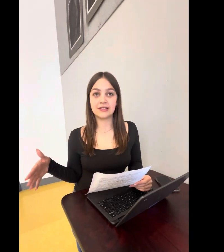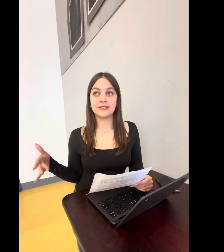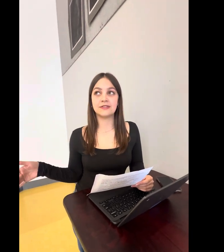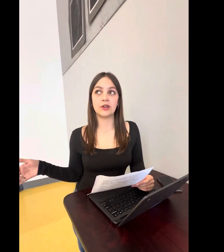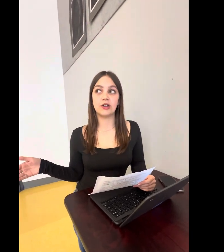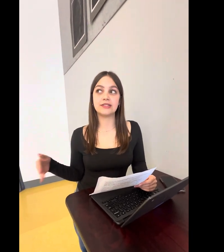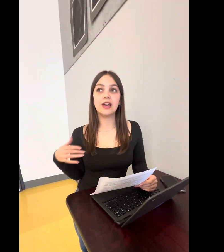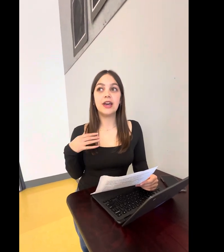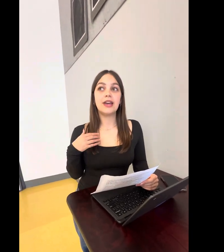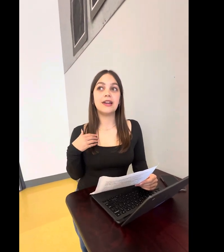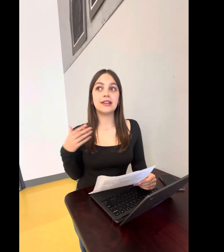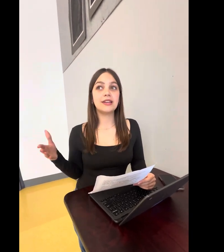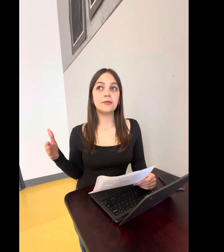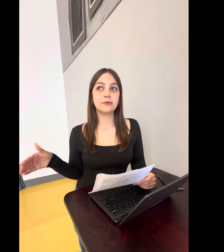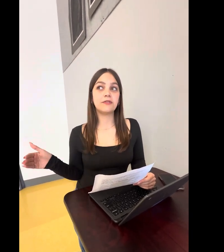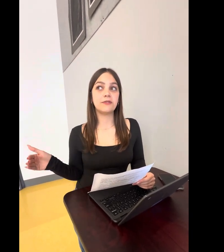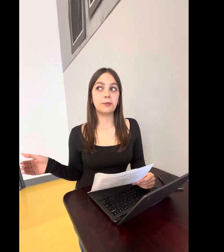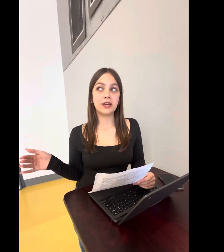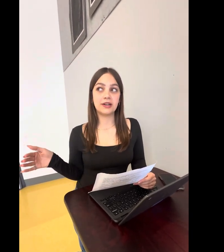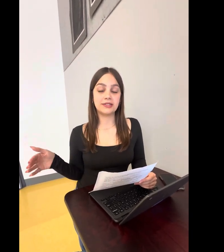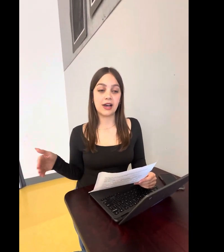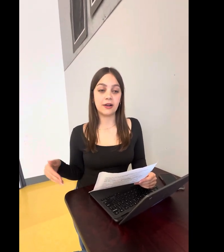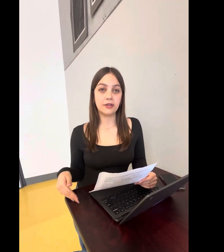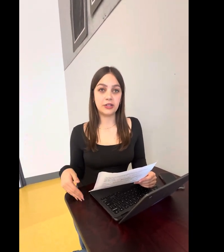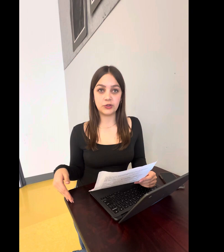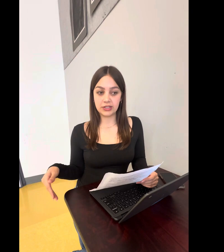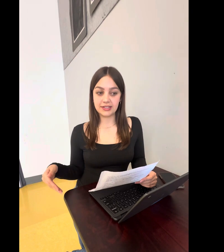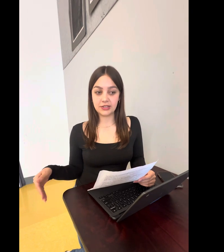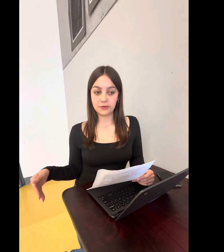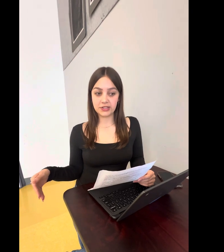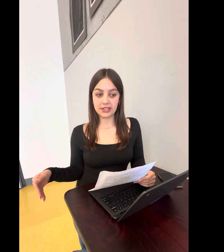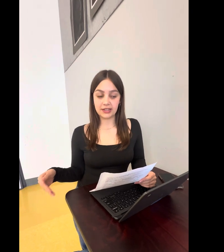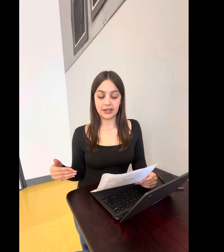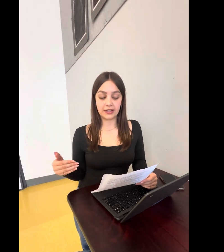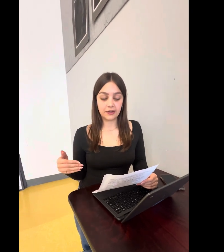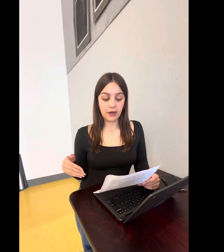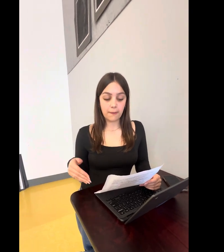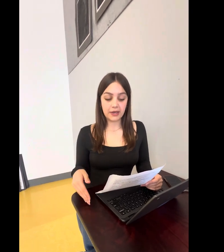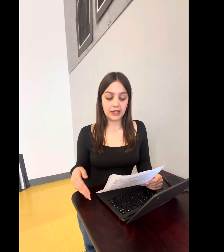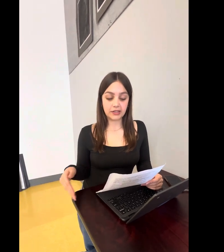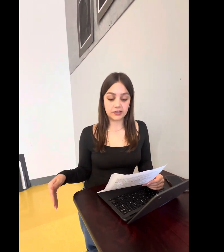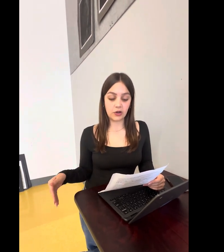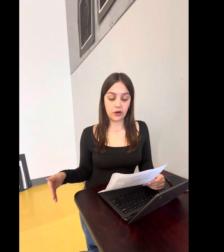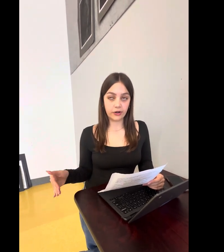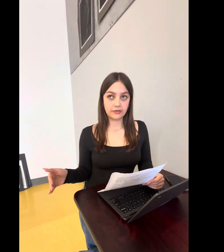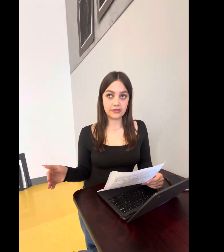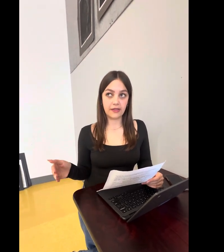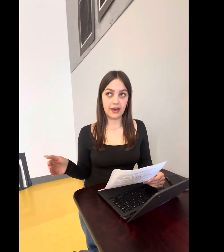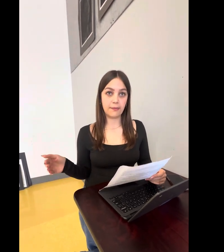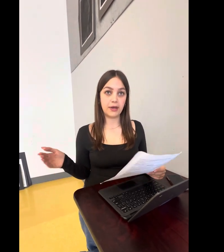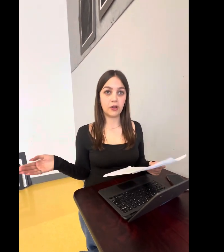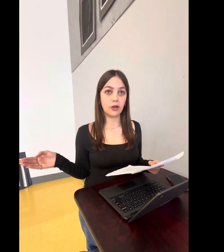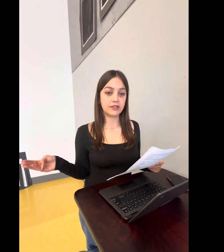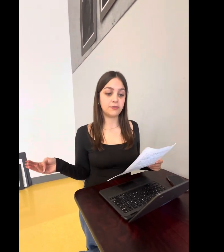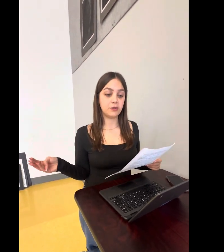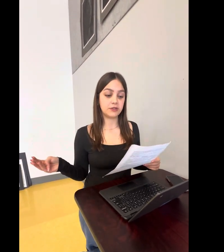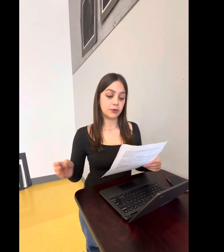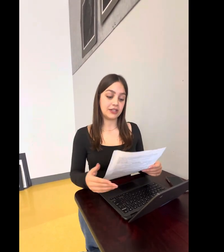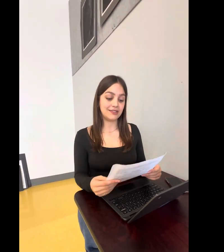of songs. And I think it was my favorite because I really enjoy listening to music and like picking a song that meant a lot to me was pretty easy for